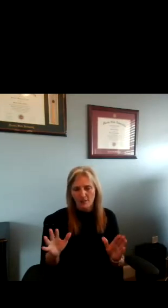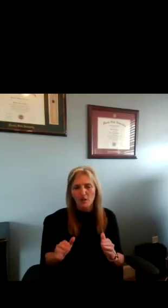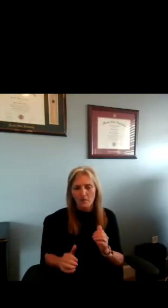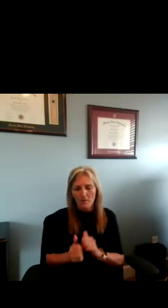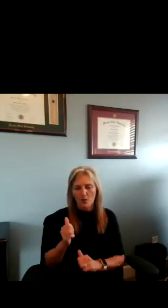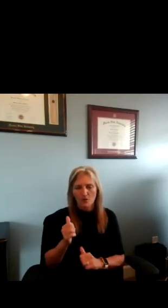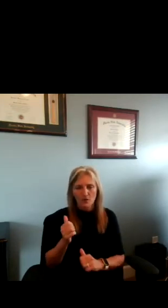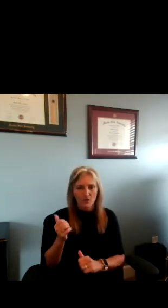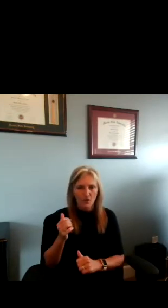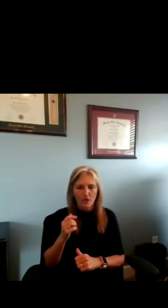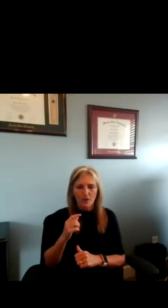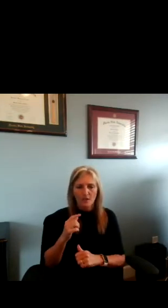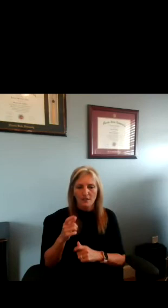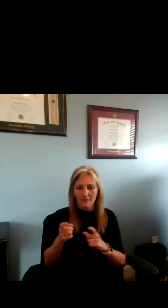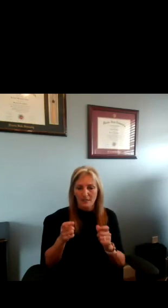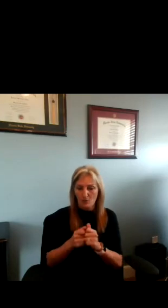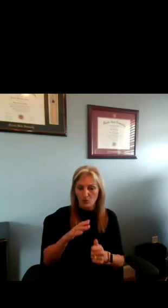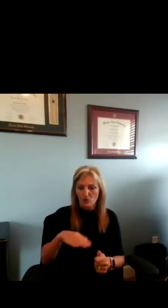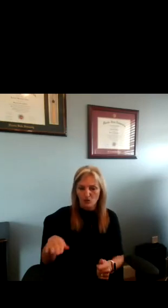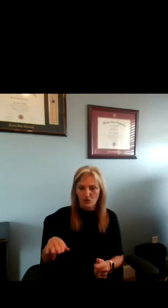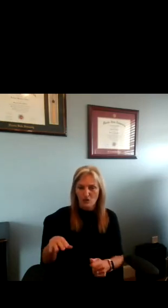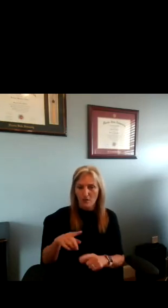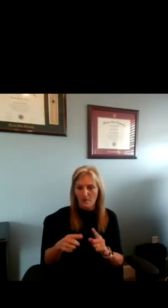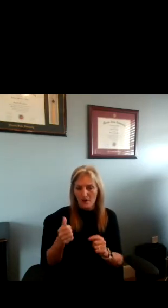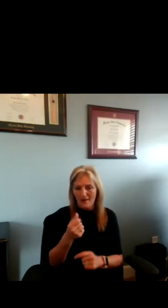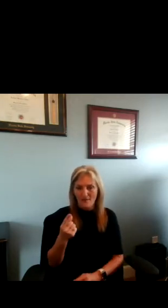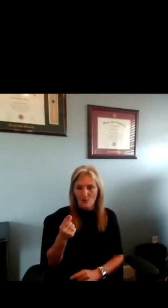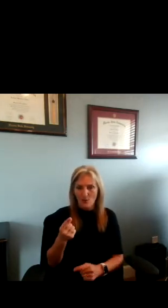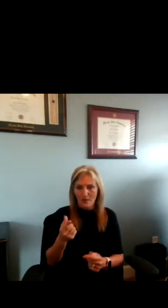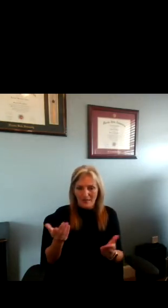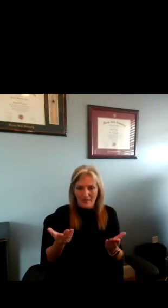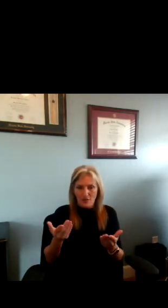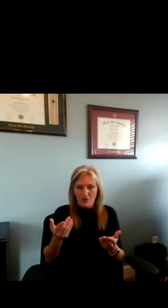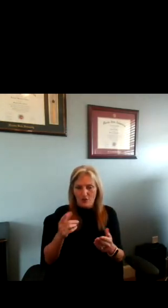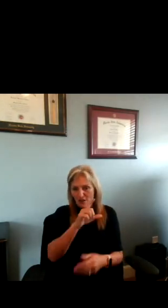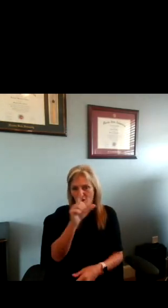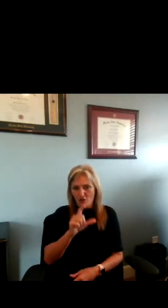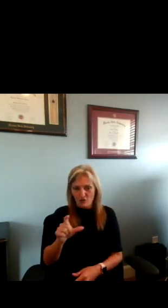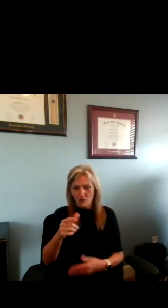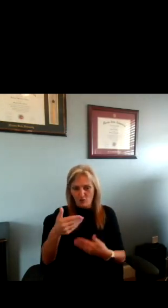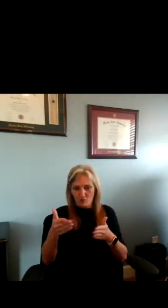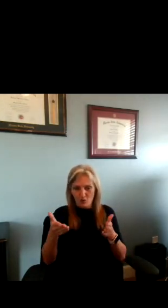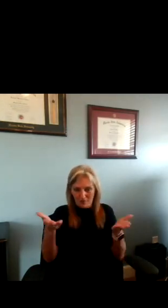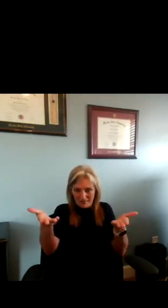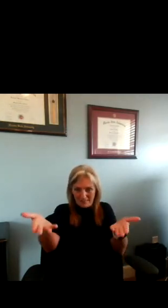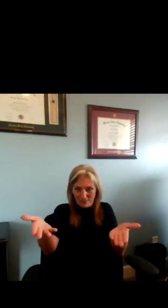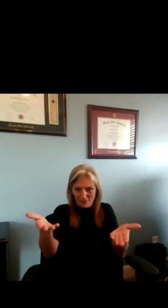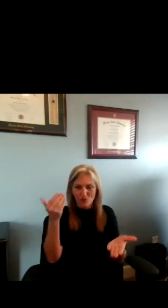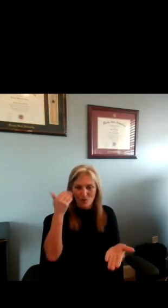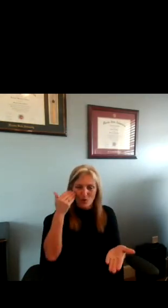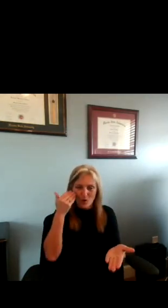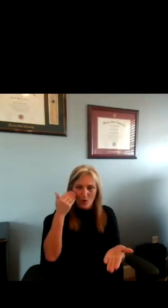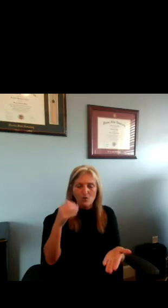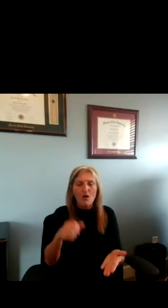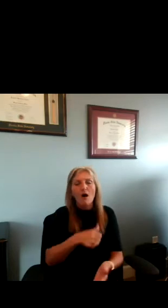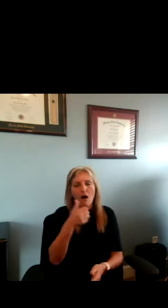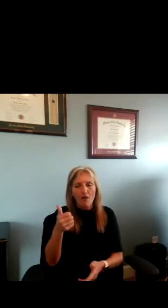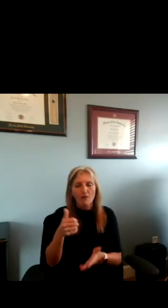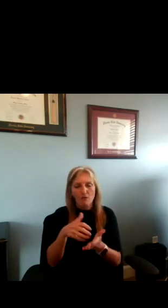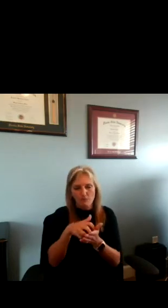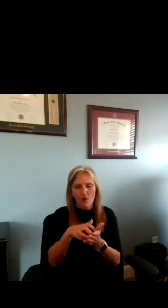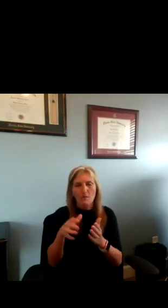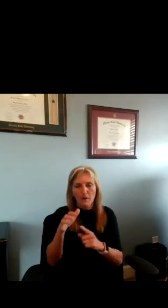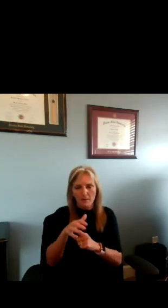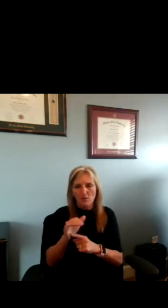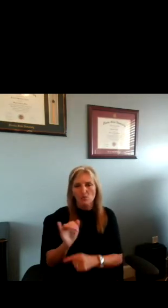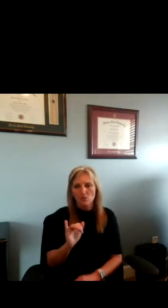children. But as everyone in this Zoom room knows, there are other vulnerable